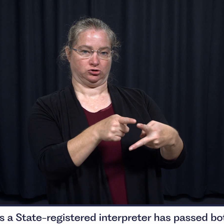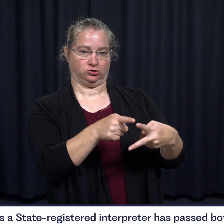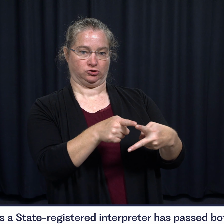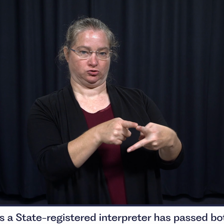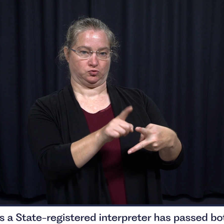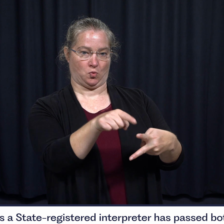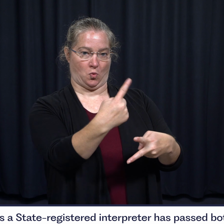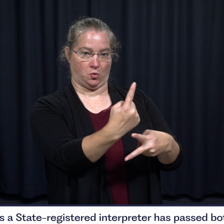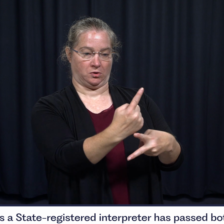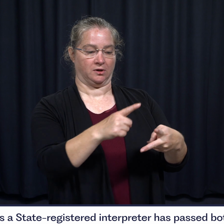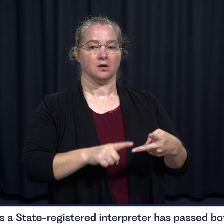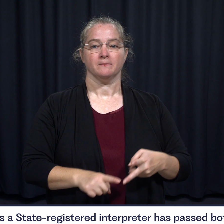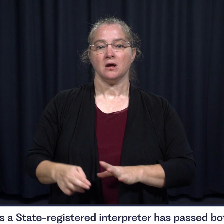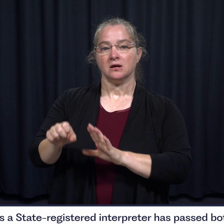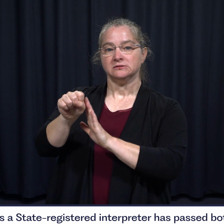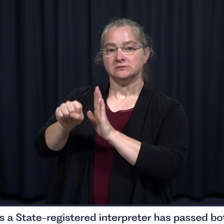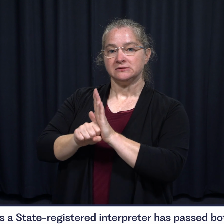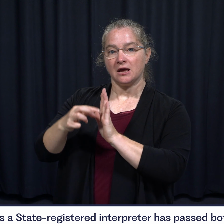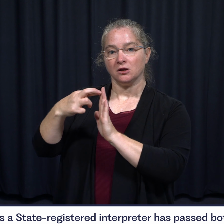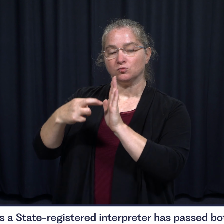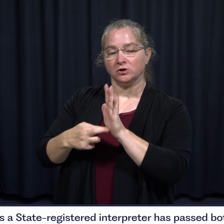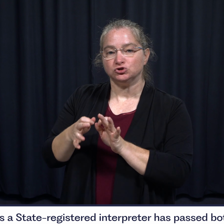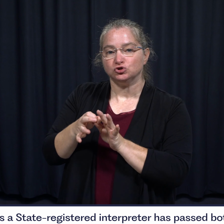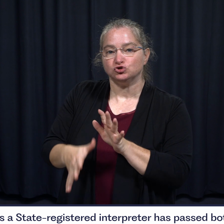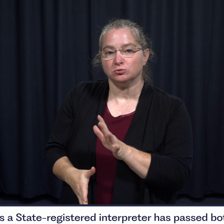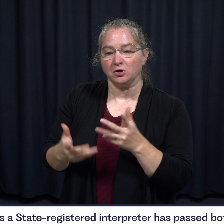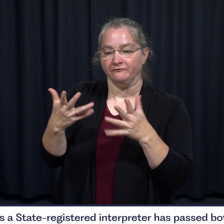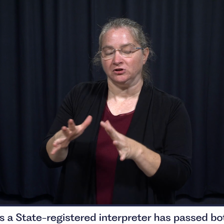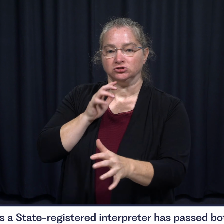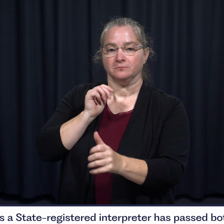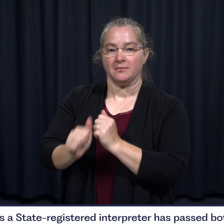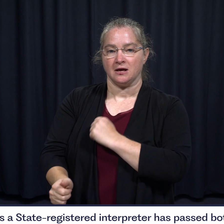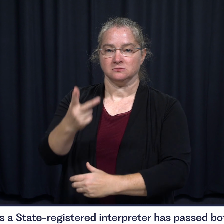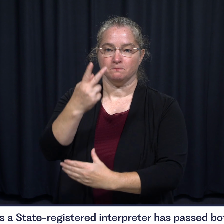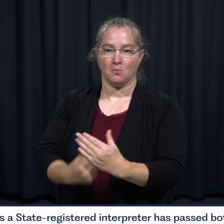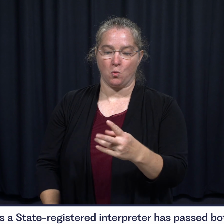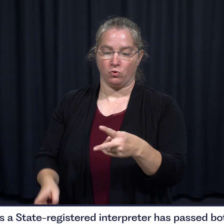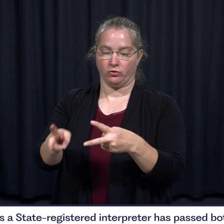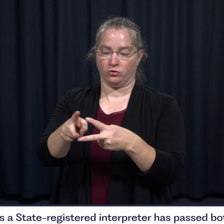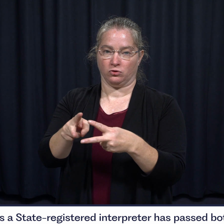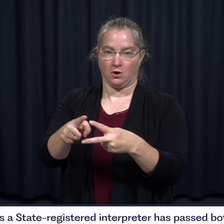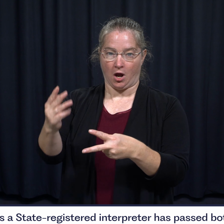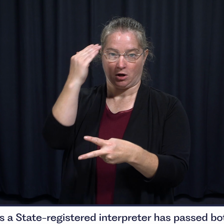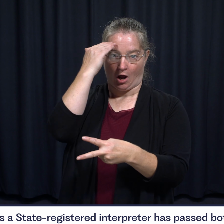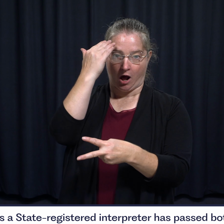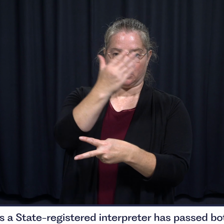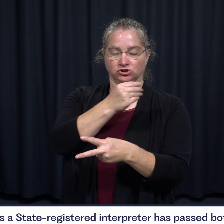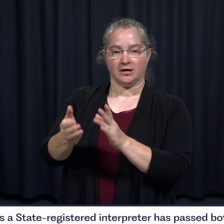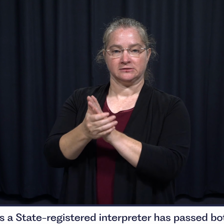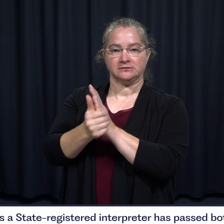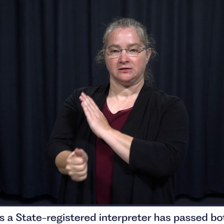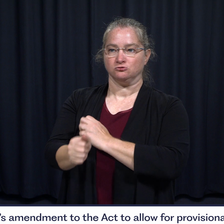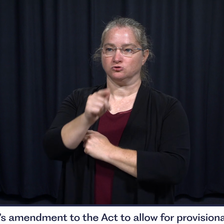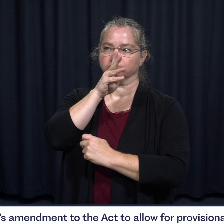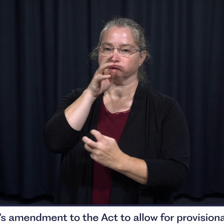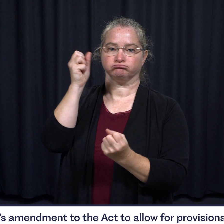a state-registered interpreter has passed both the knowledge examination and the skills examination. Due to